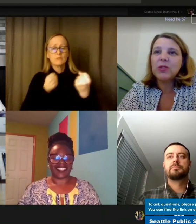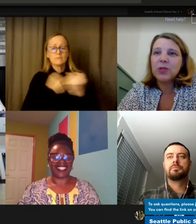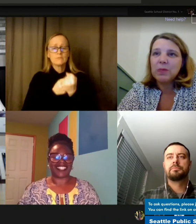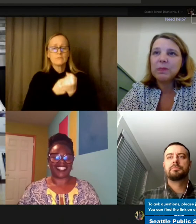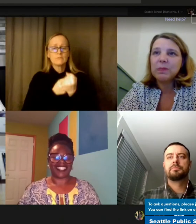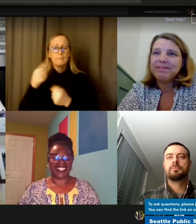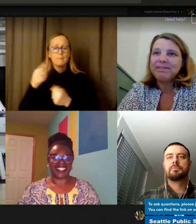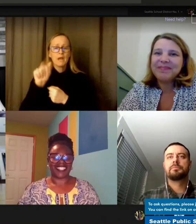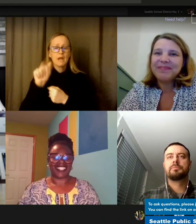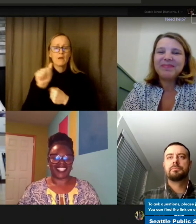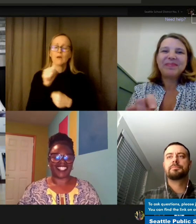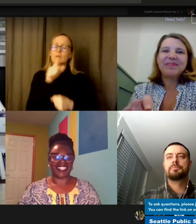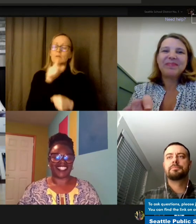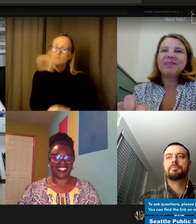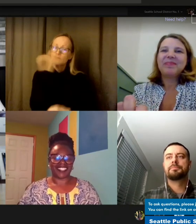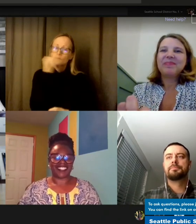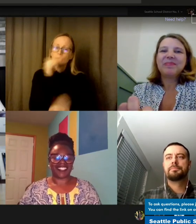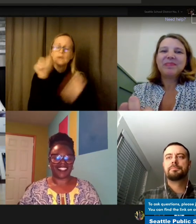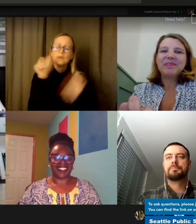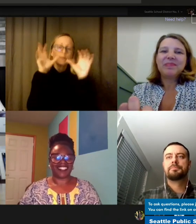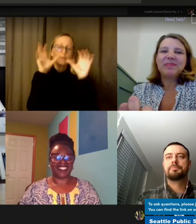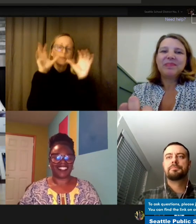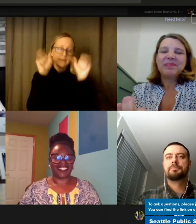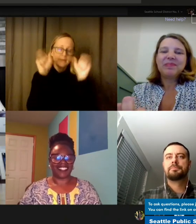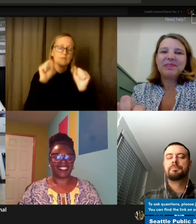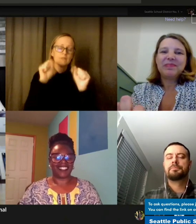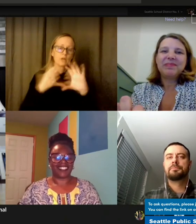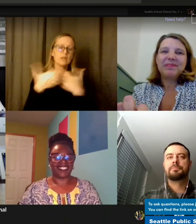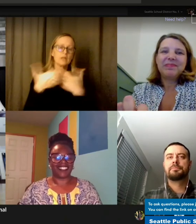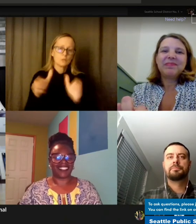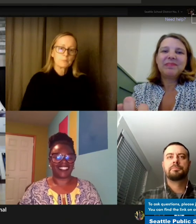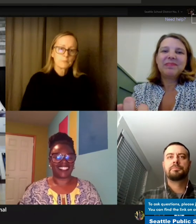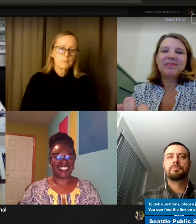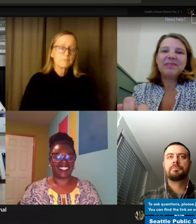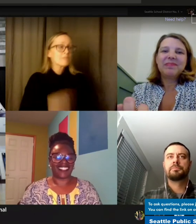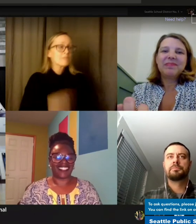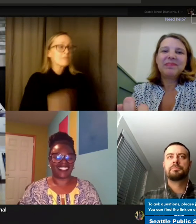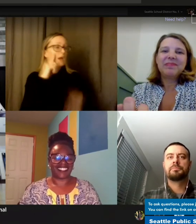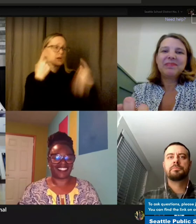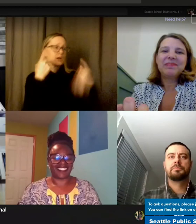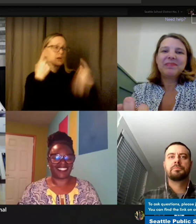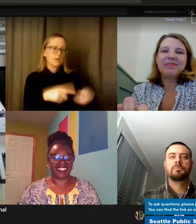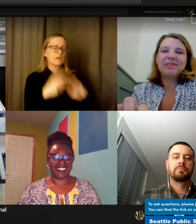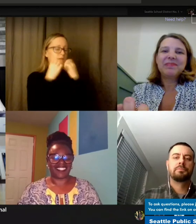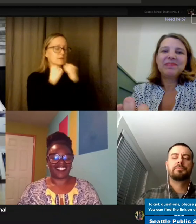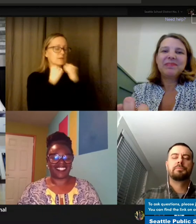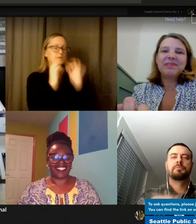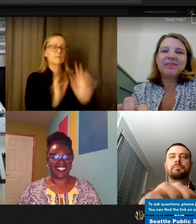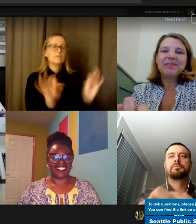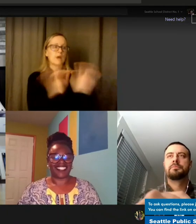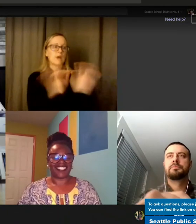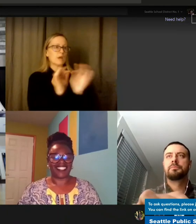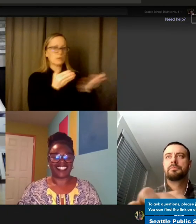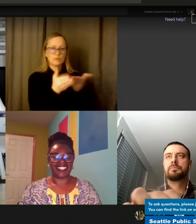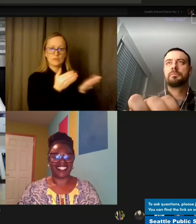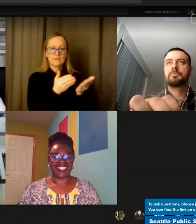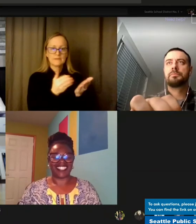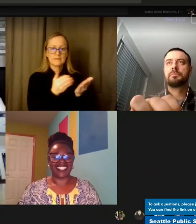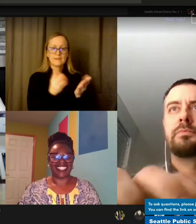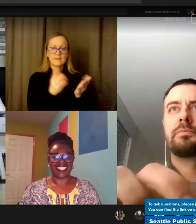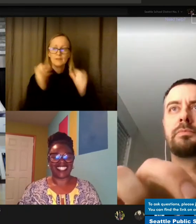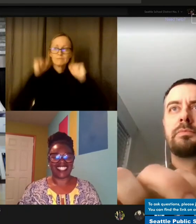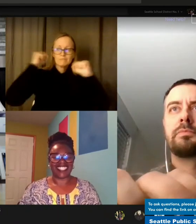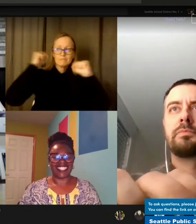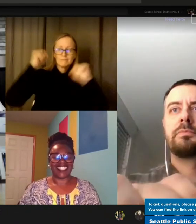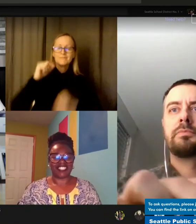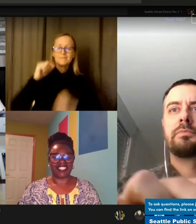student. Yeah, agreed. That's very valuable services that get provided. So shout out to all the instructional assistants across